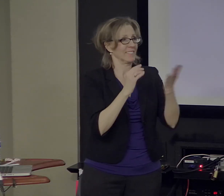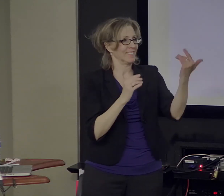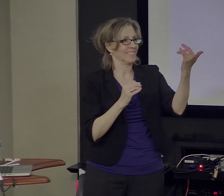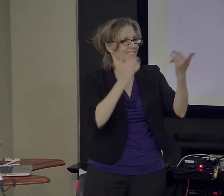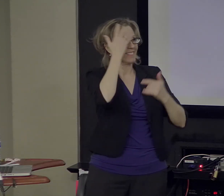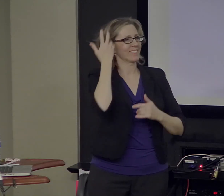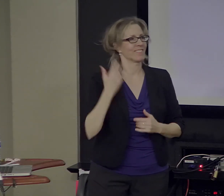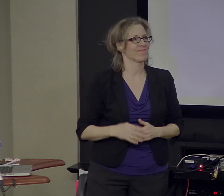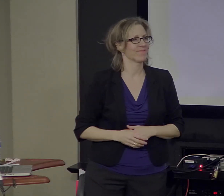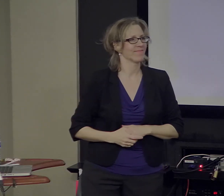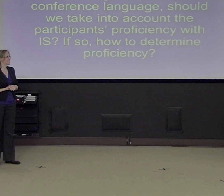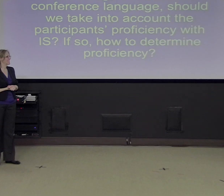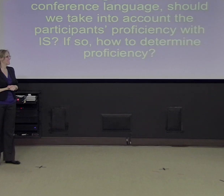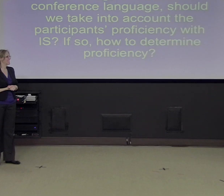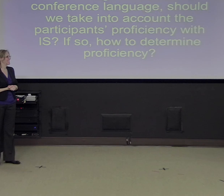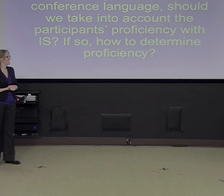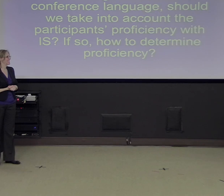Okay, we have time for one more question.